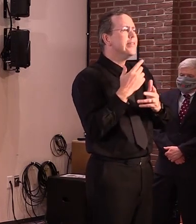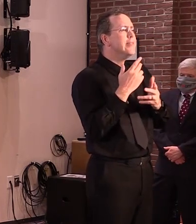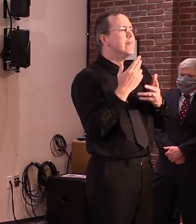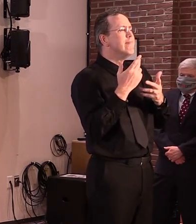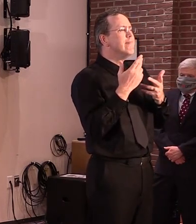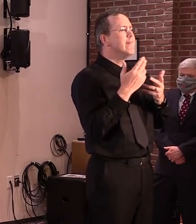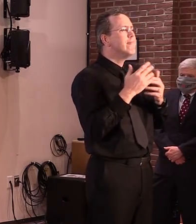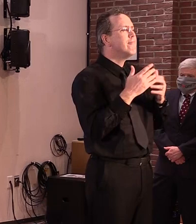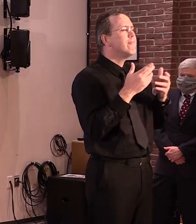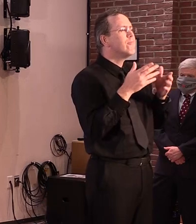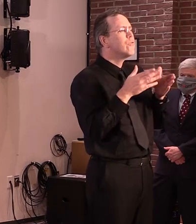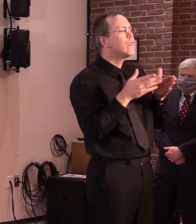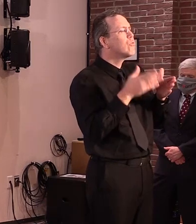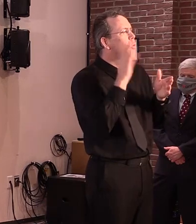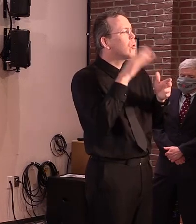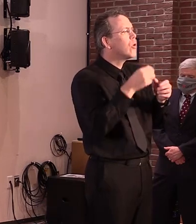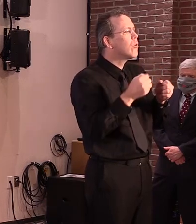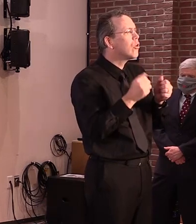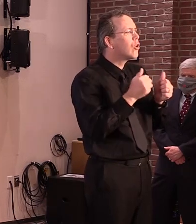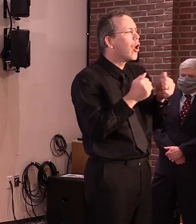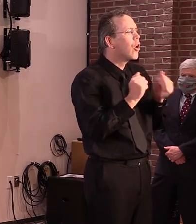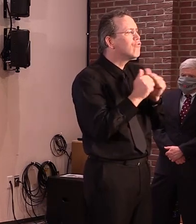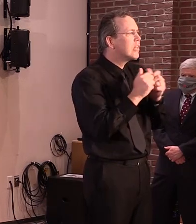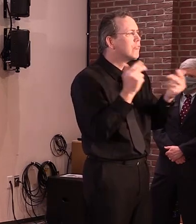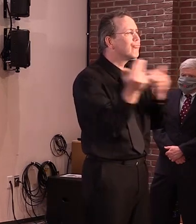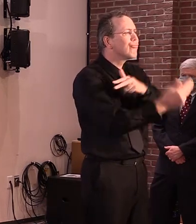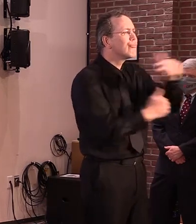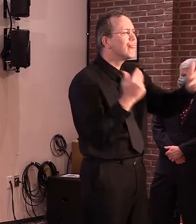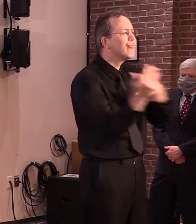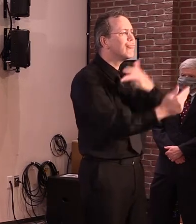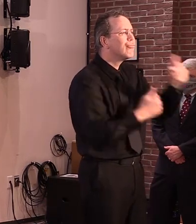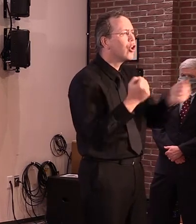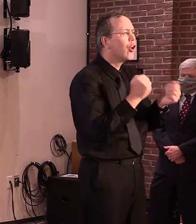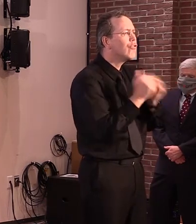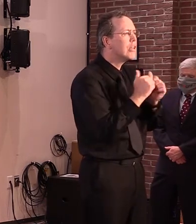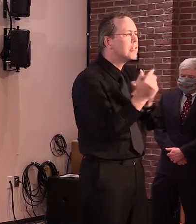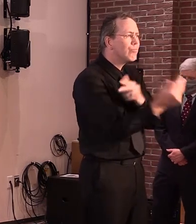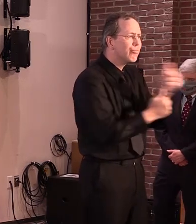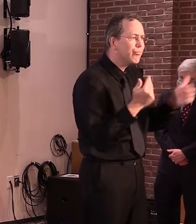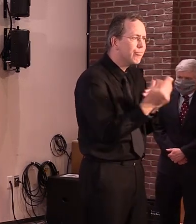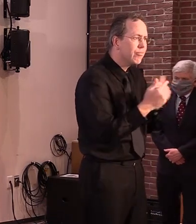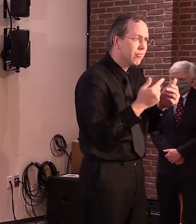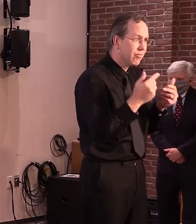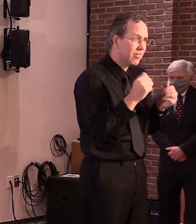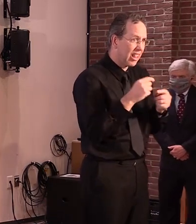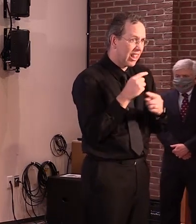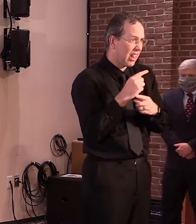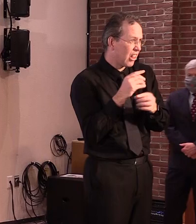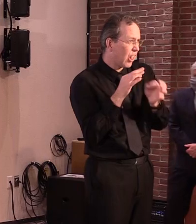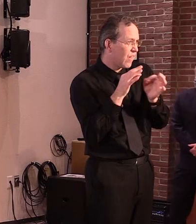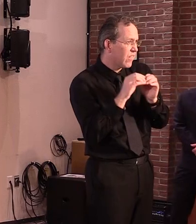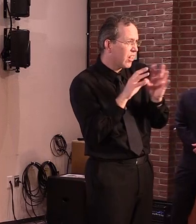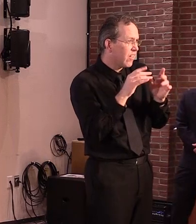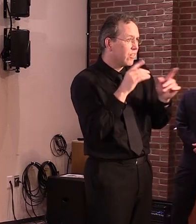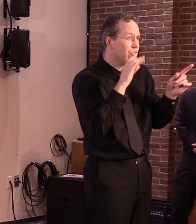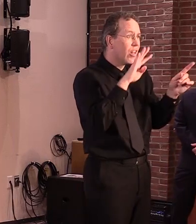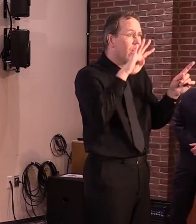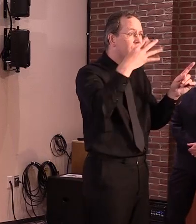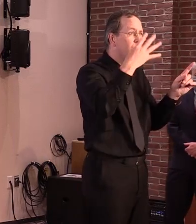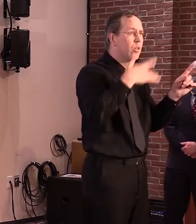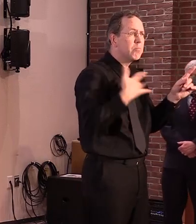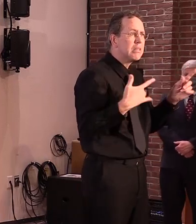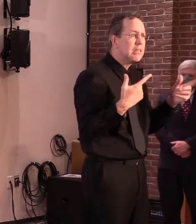have large crowds. And can you clarify about July 4th celebrations, especially Burlington with 25,000 people on the waterfront with